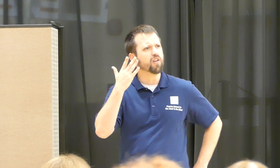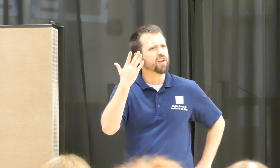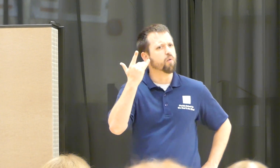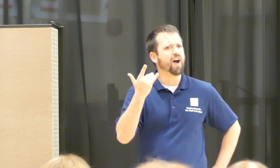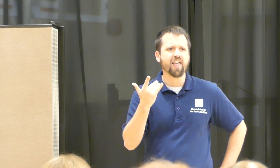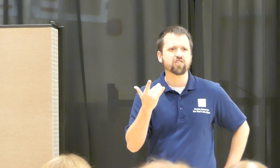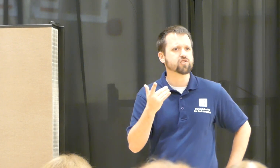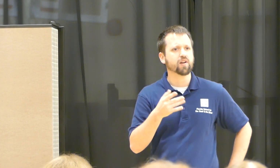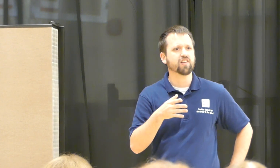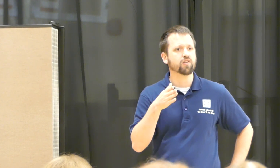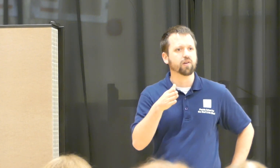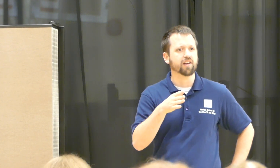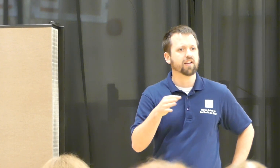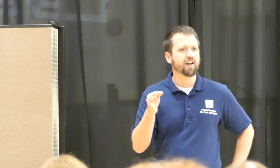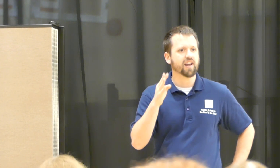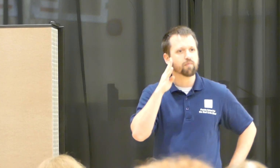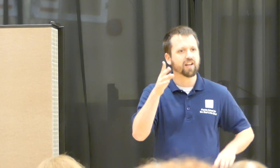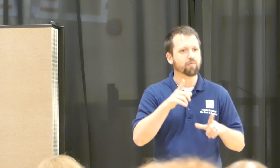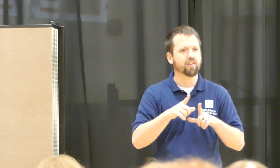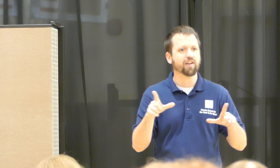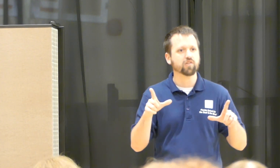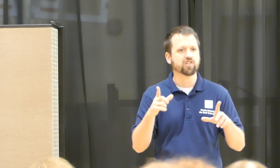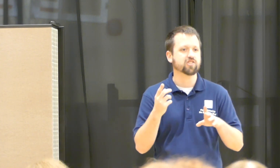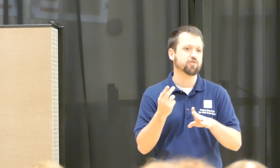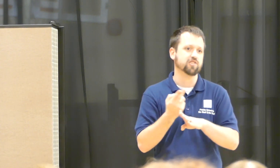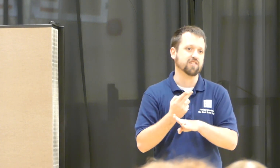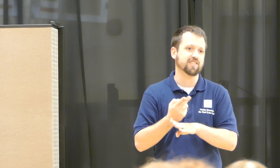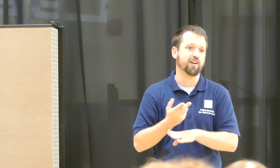know why. It's just the way they do it. I didn't make up the language, I just used it. So,